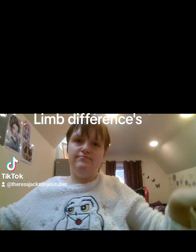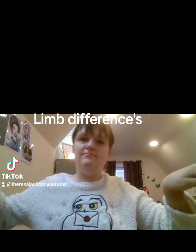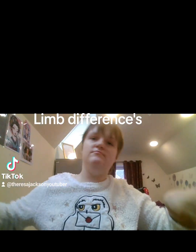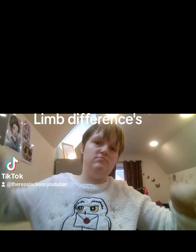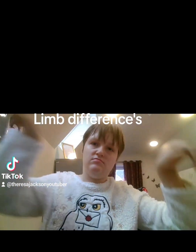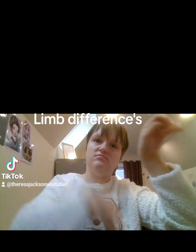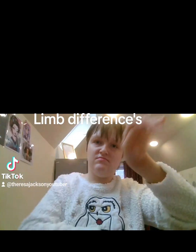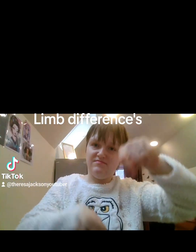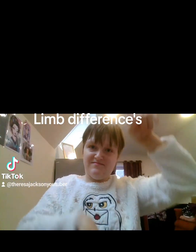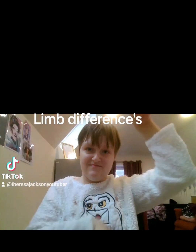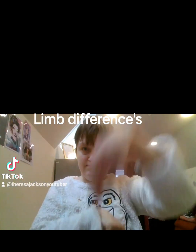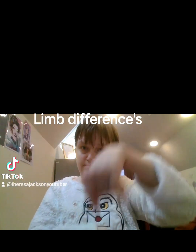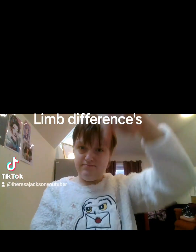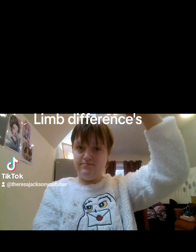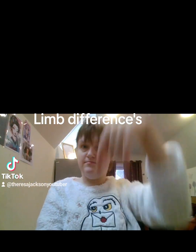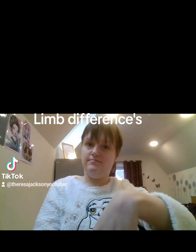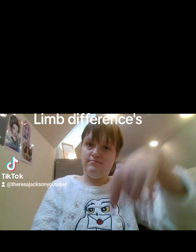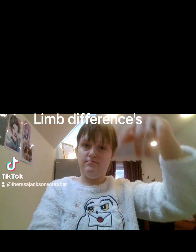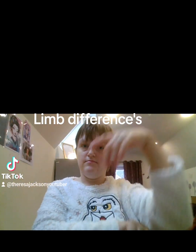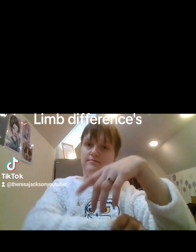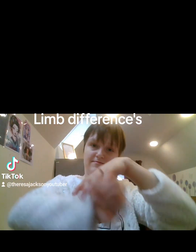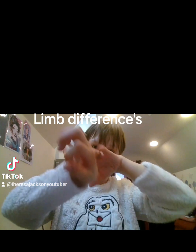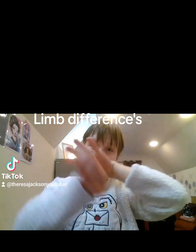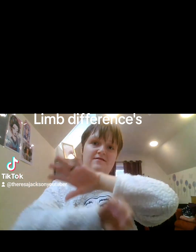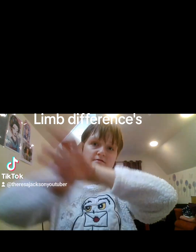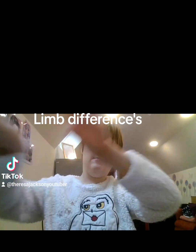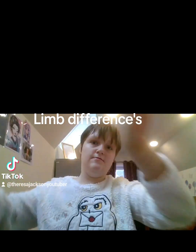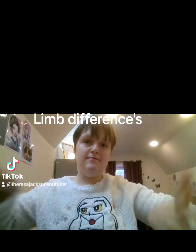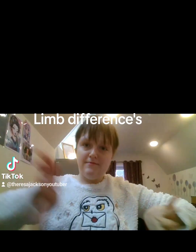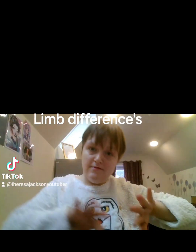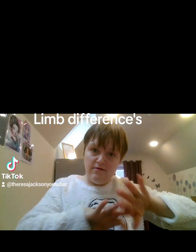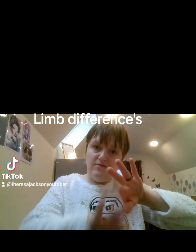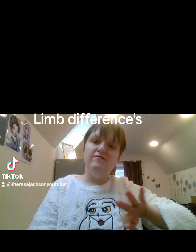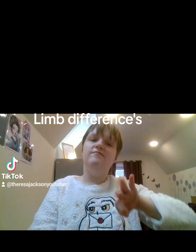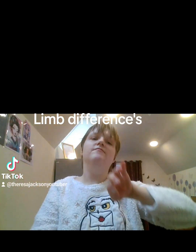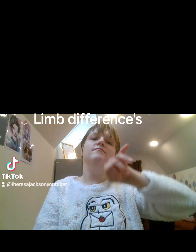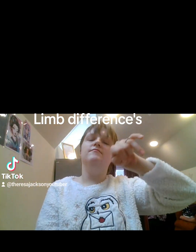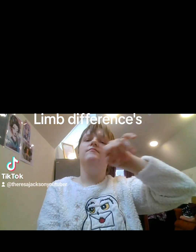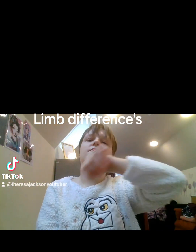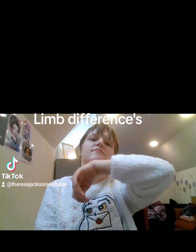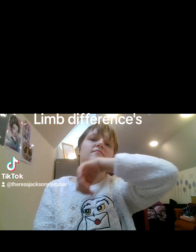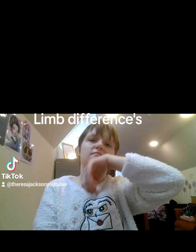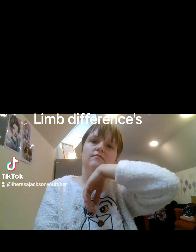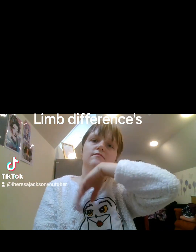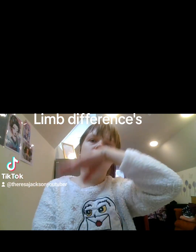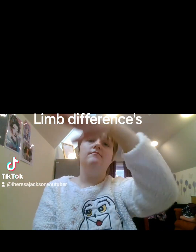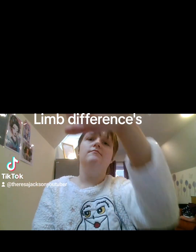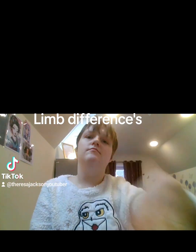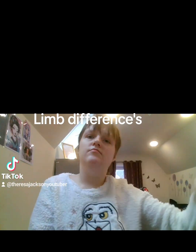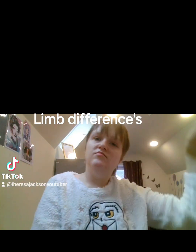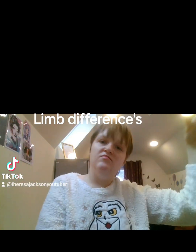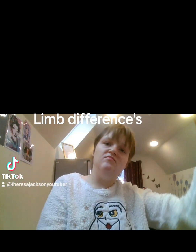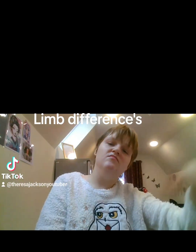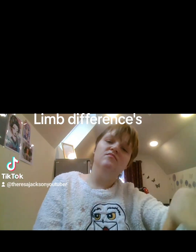In this video, we'll explore how to navigate the challenges that come with these conditions and